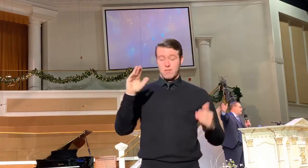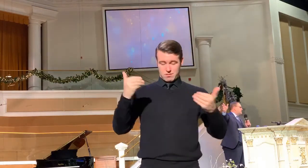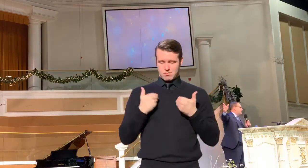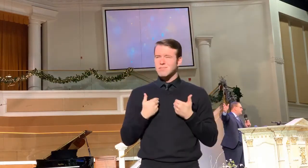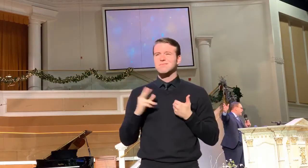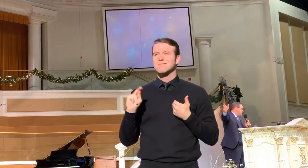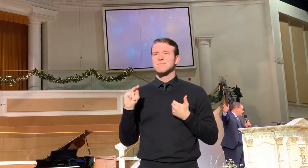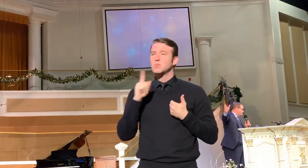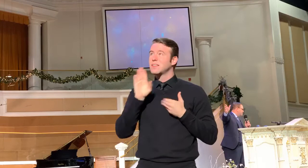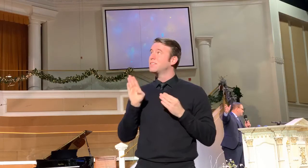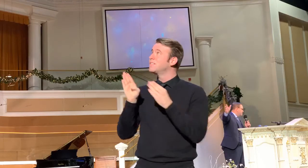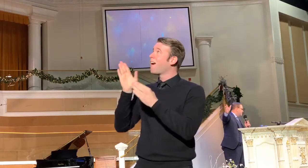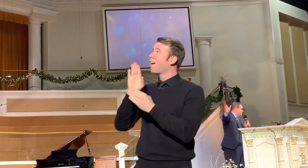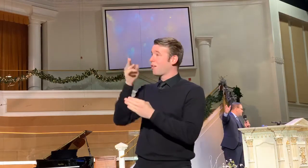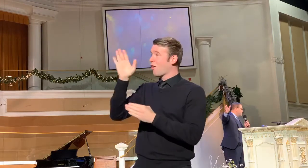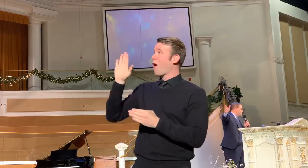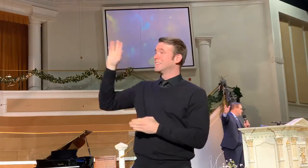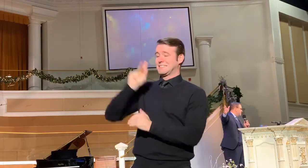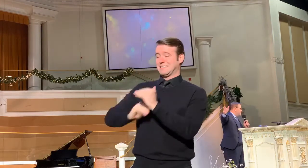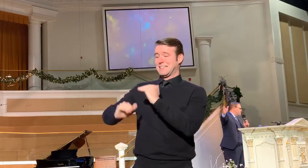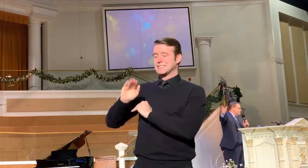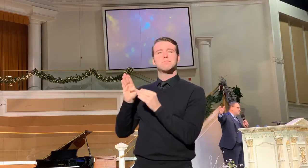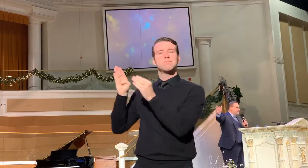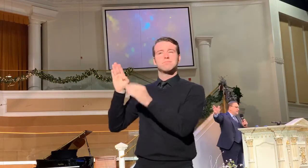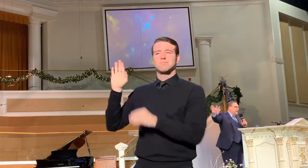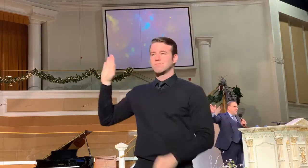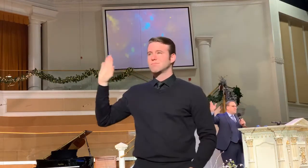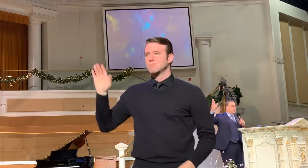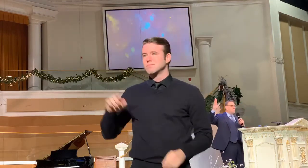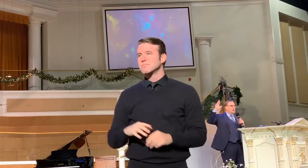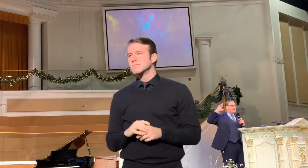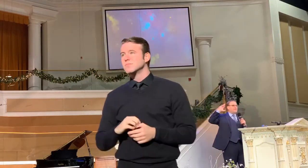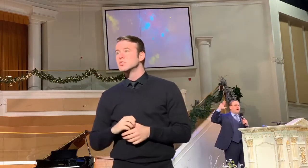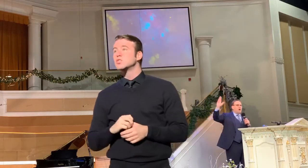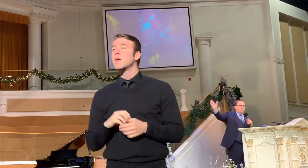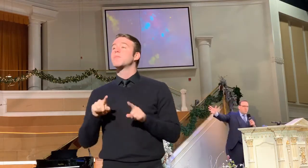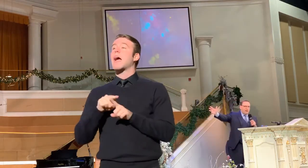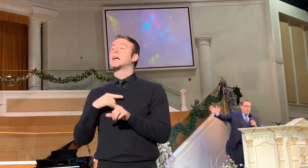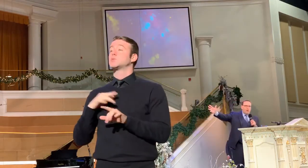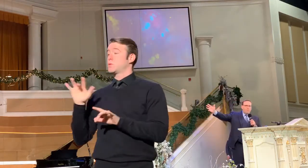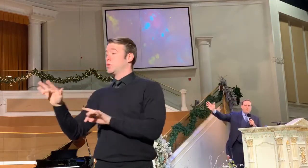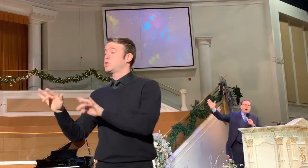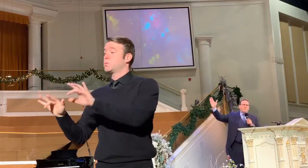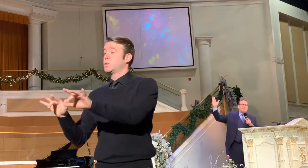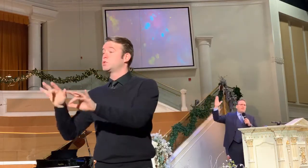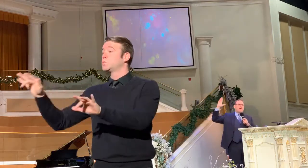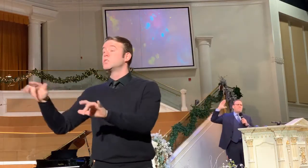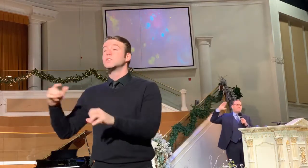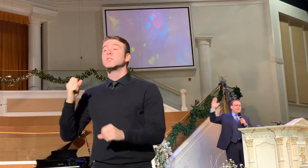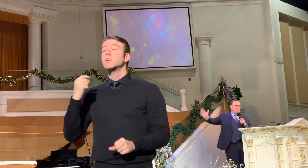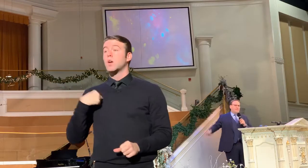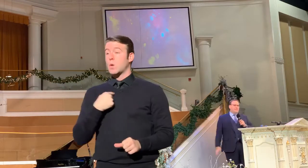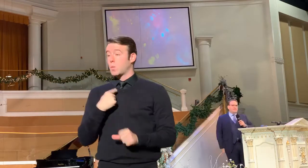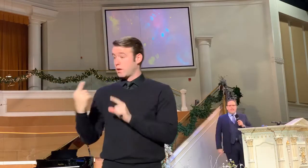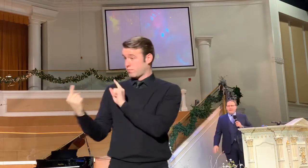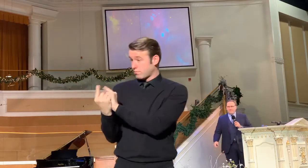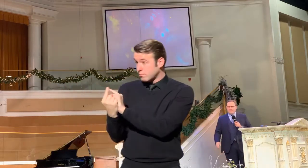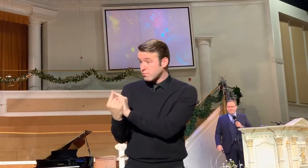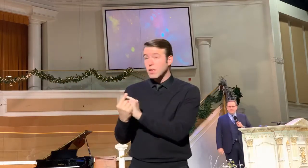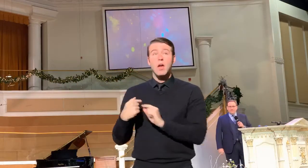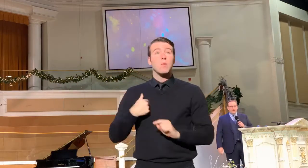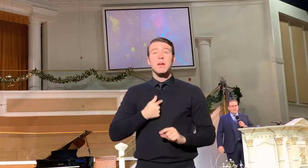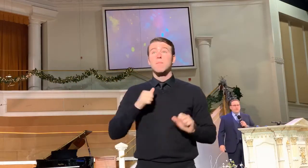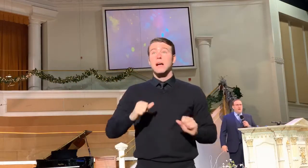about Christ and His kingdom. All right. And as we reach to those that we will probably never meet in this